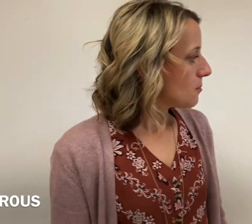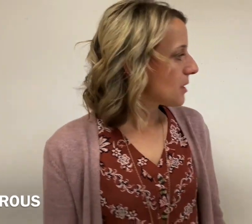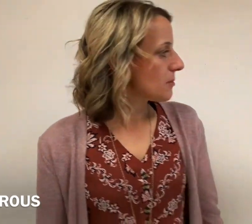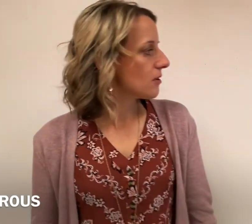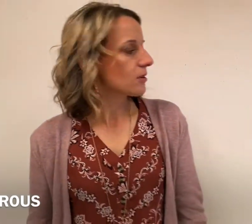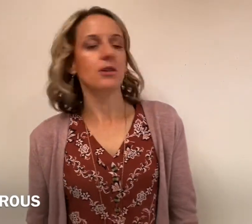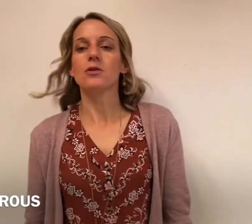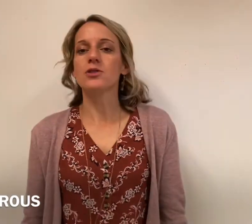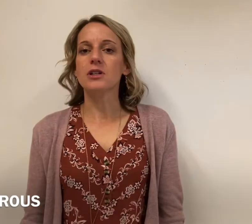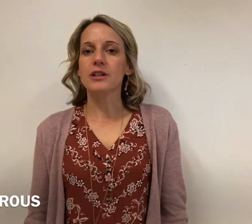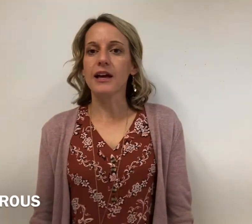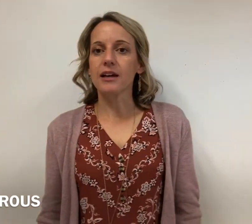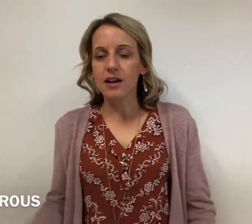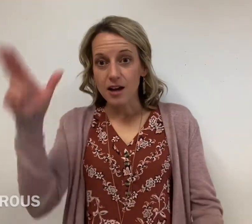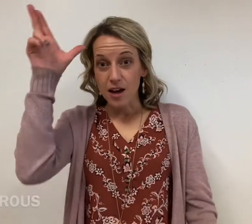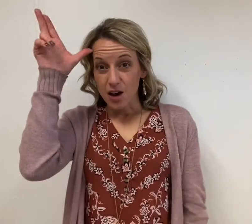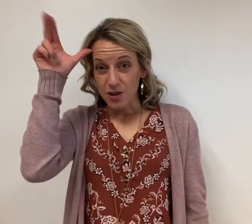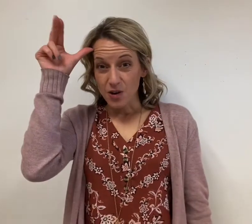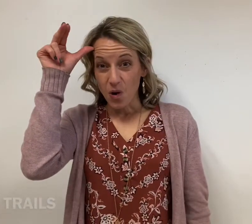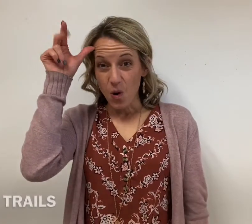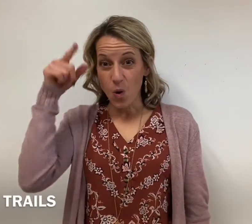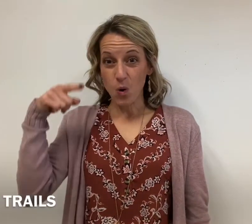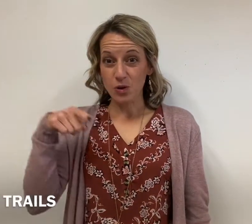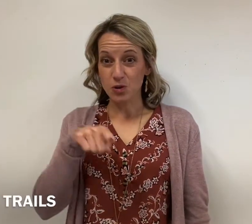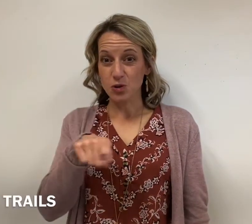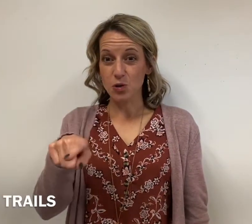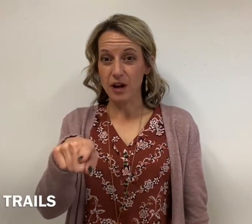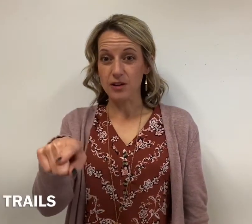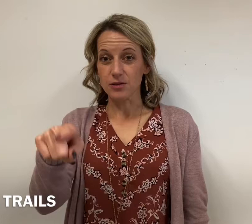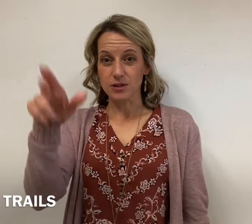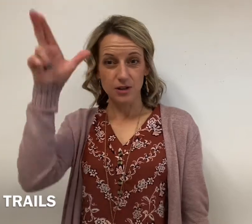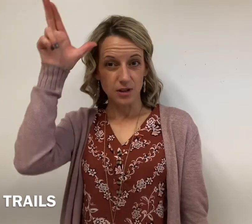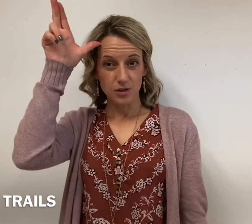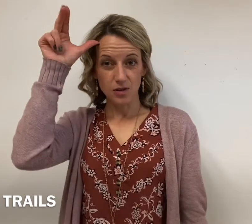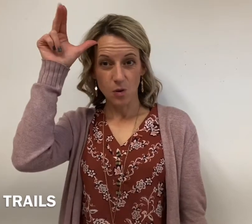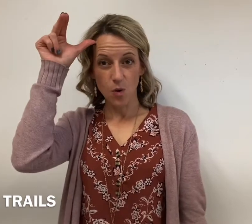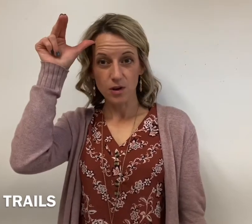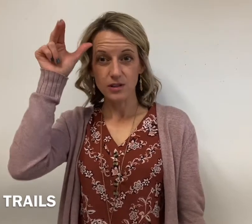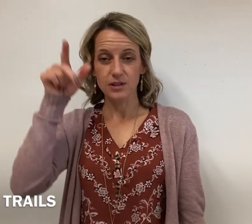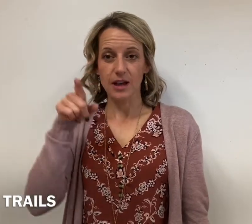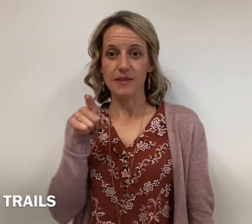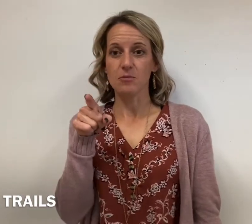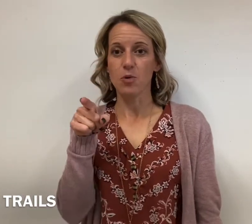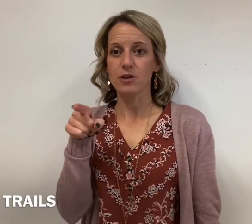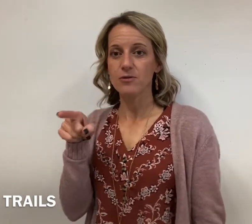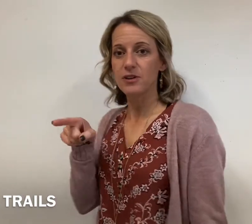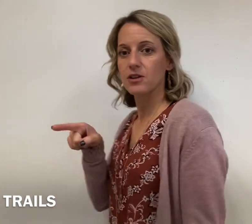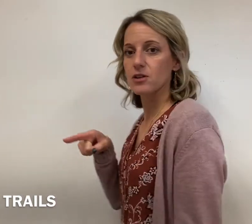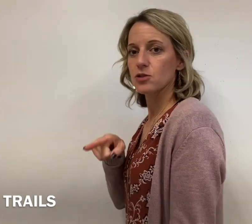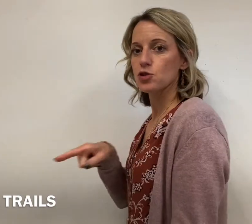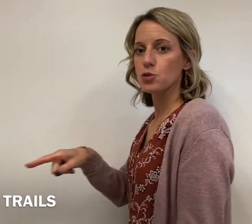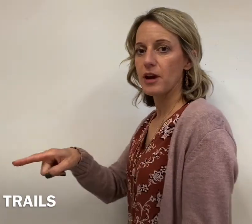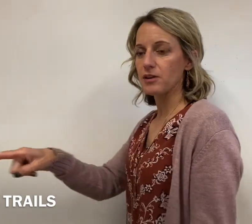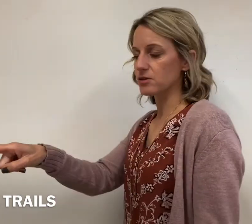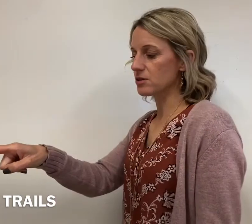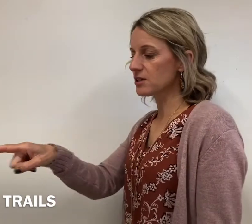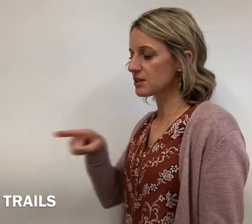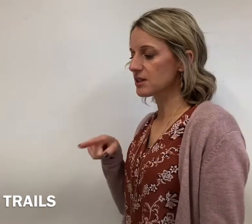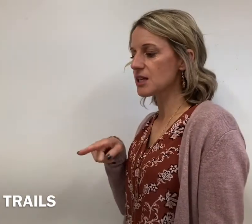Maybe you're close to like horse trails. So horse and then pointer finger trails. So this is any kind